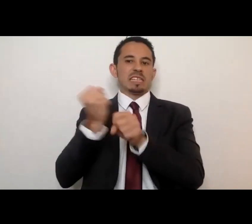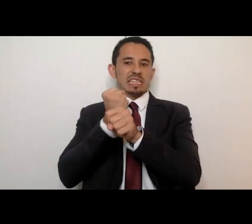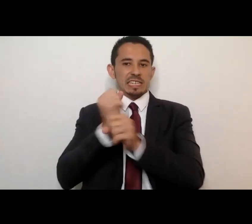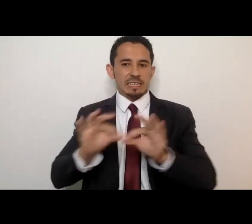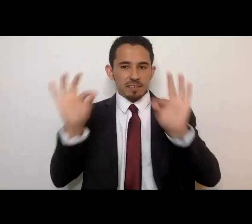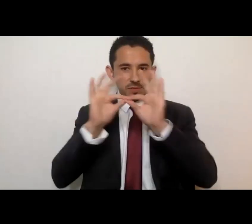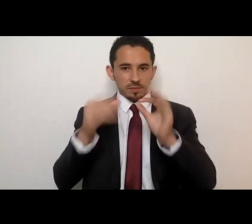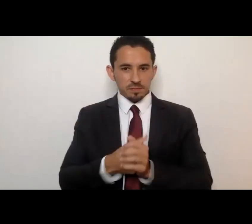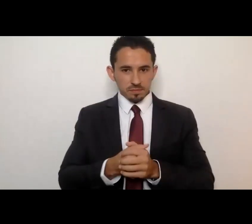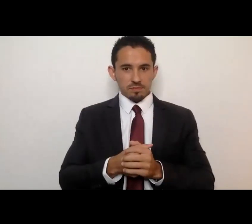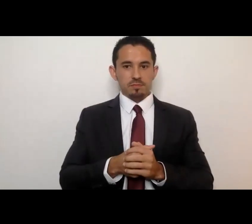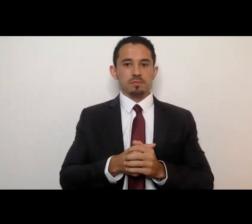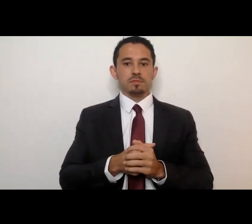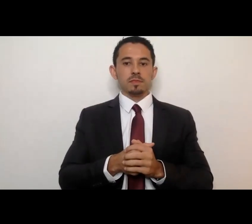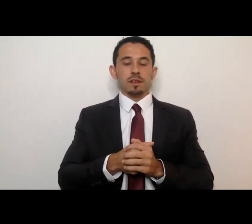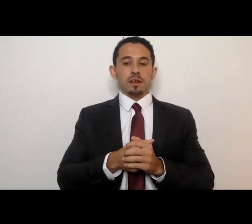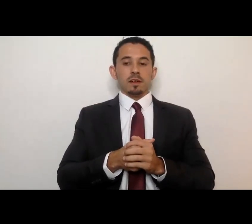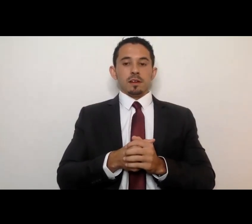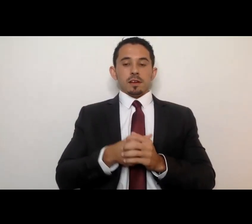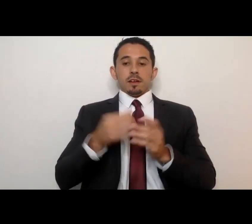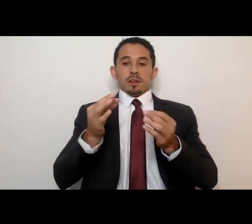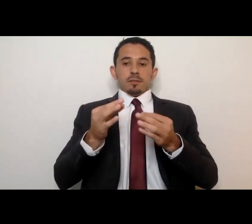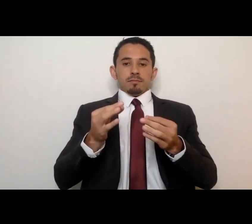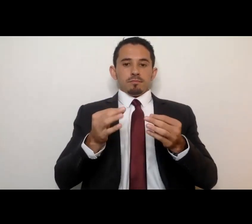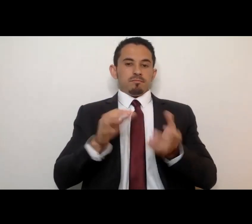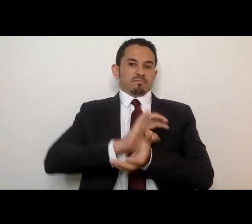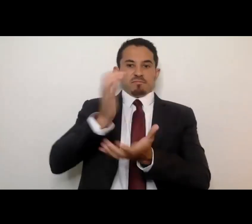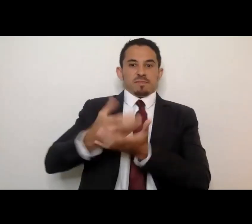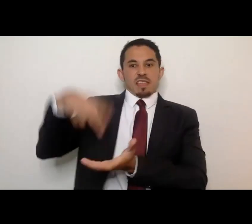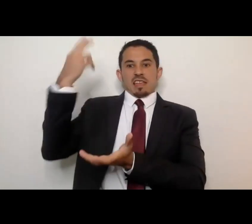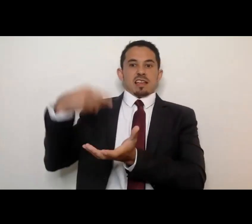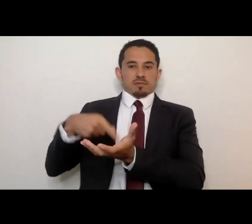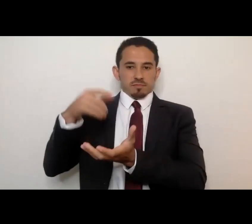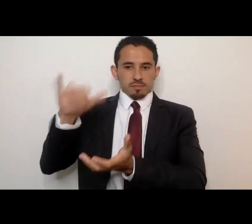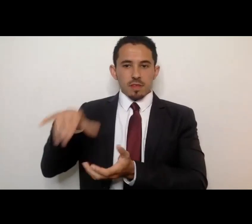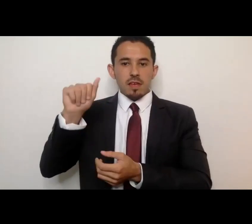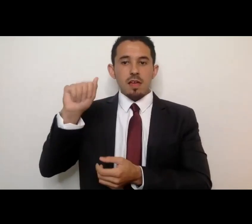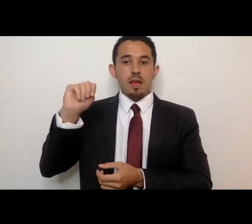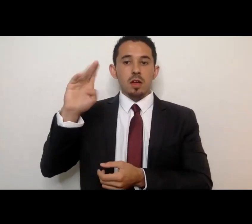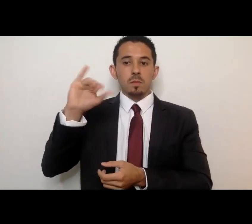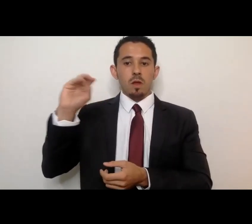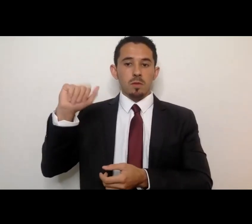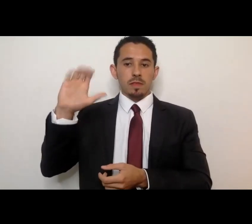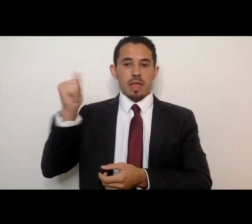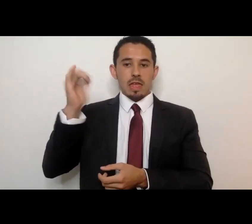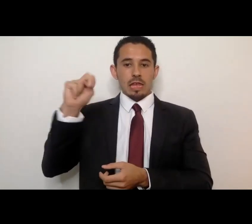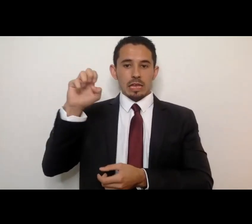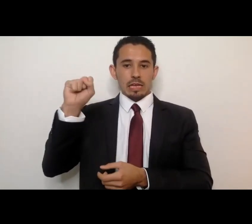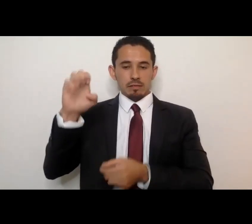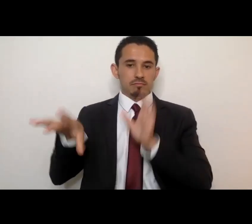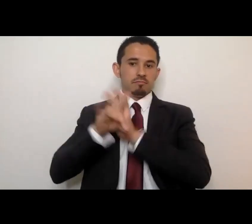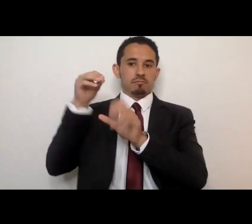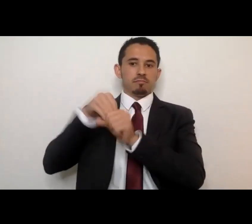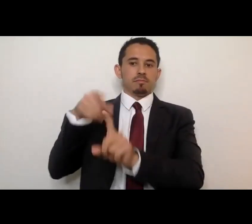And where the p-value equals 0.05 or less, it's considered significant, and you can see that highlighted. So you can see I